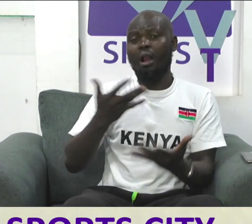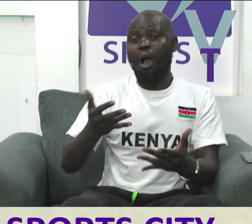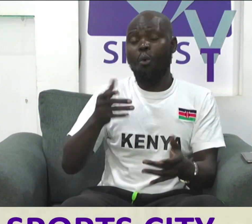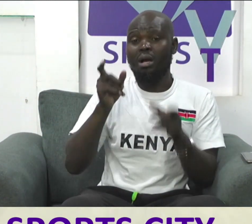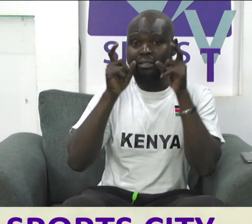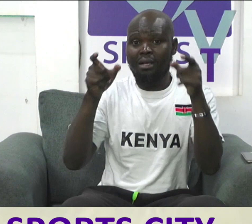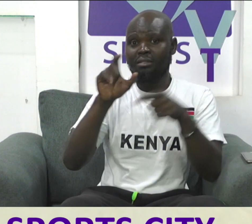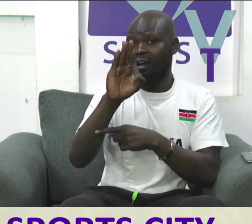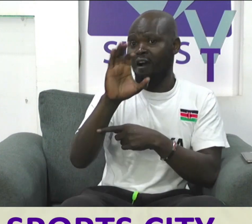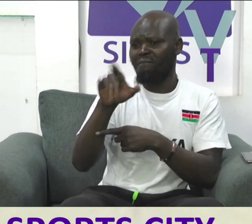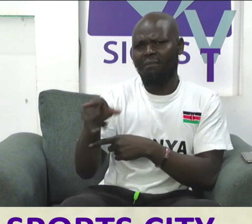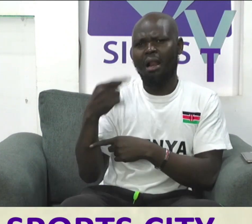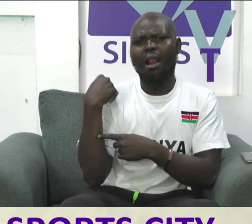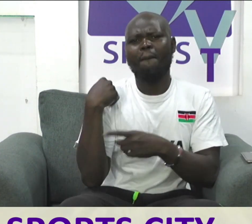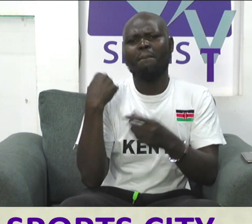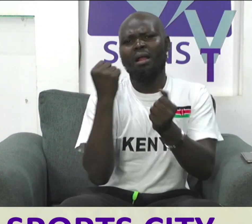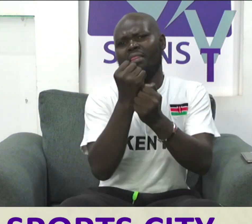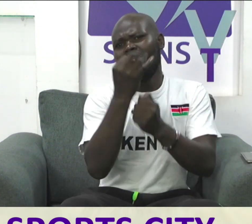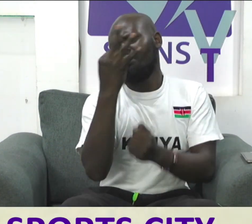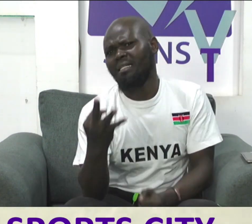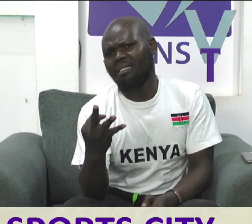going to displace Bidco?